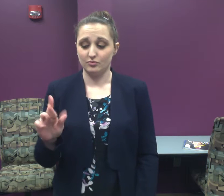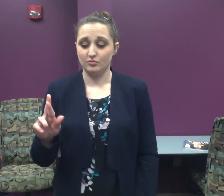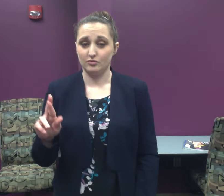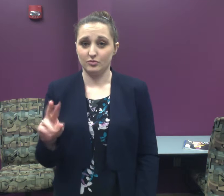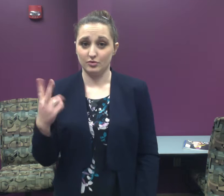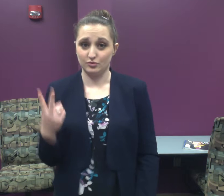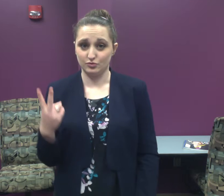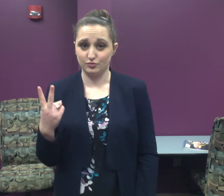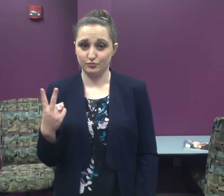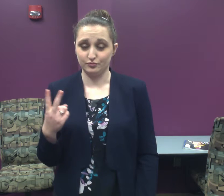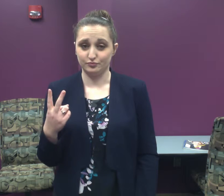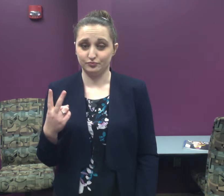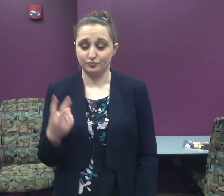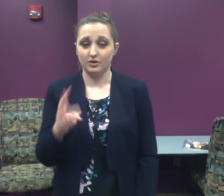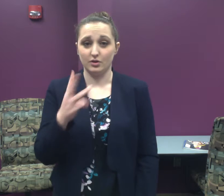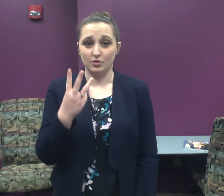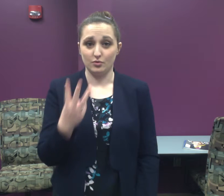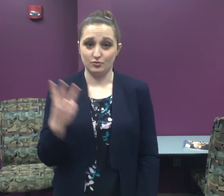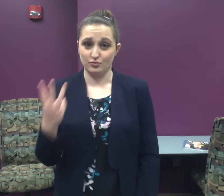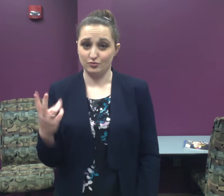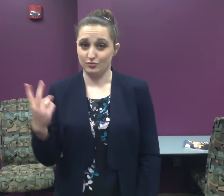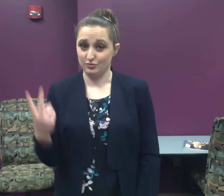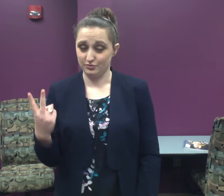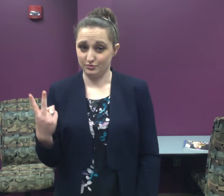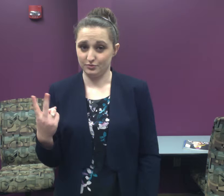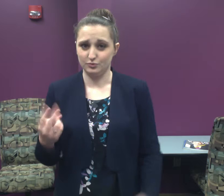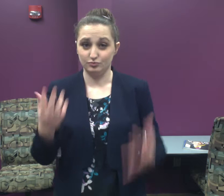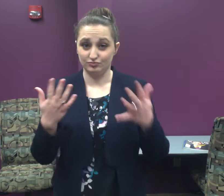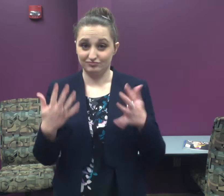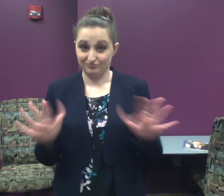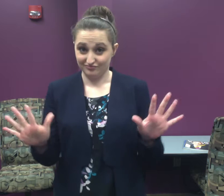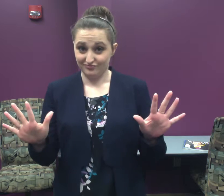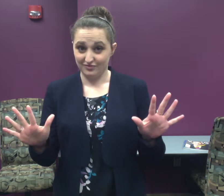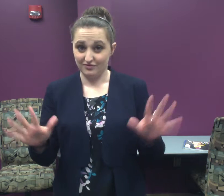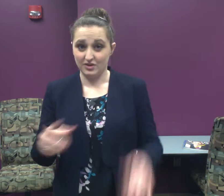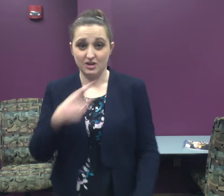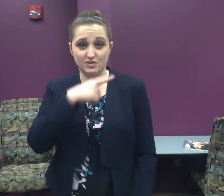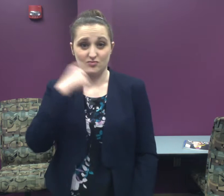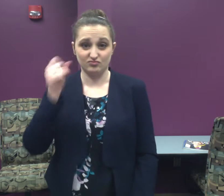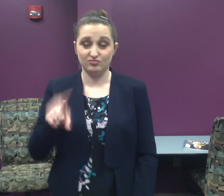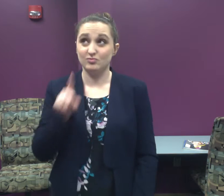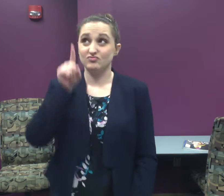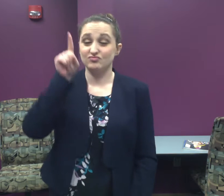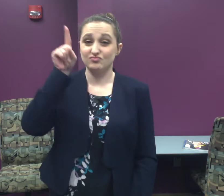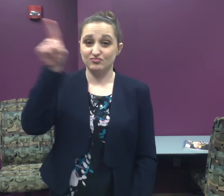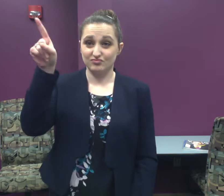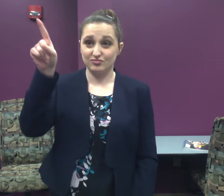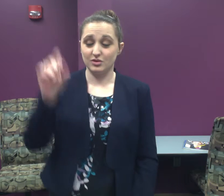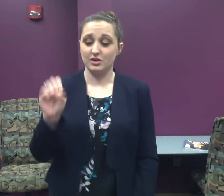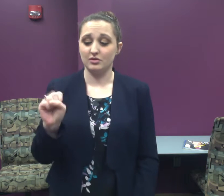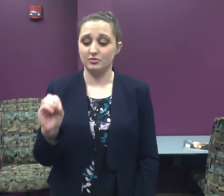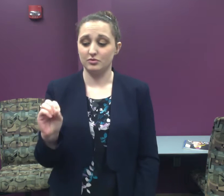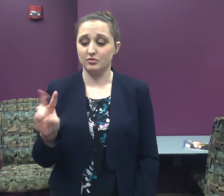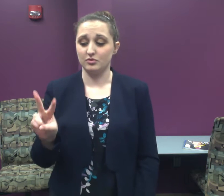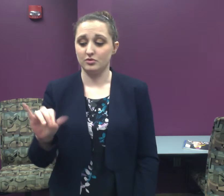Russia. To give you an idea, and these are figures that were released by the Soviet Union at the end of